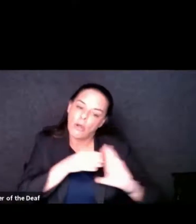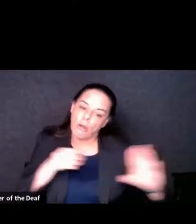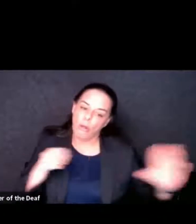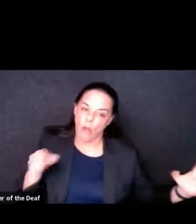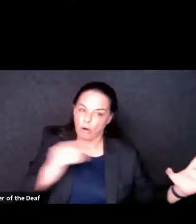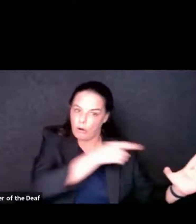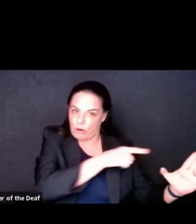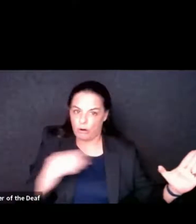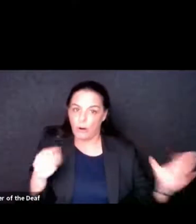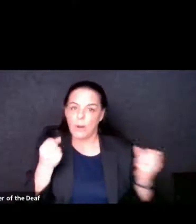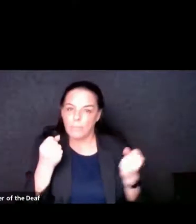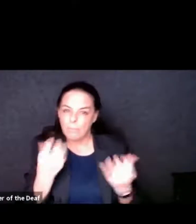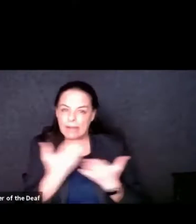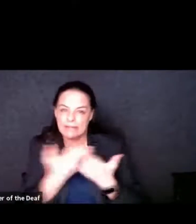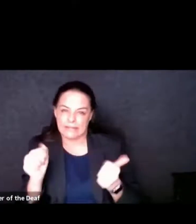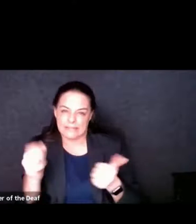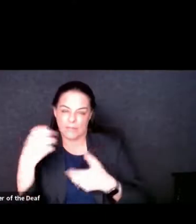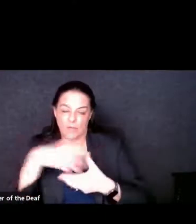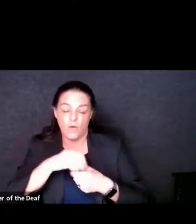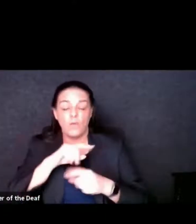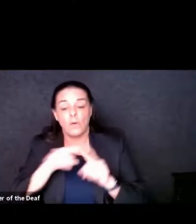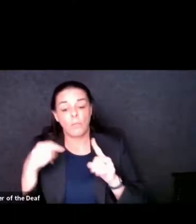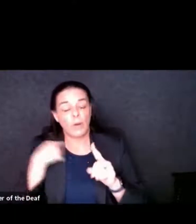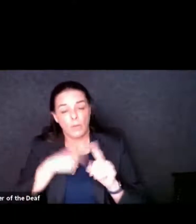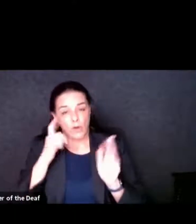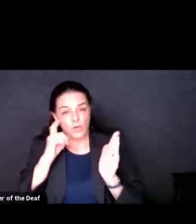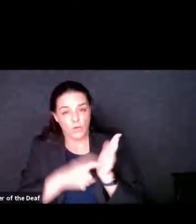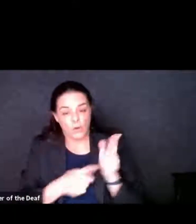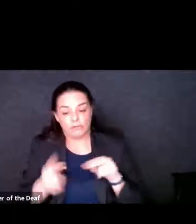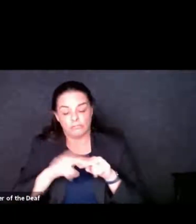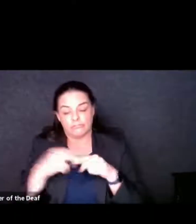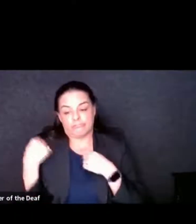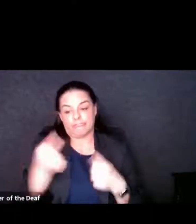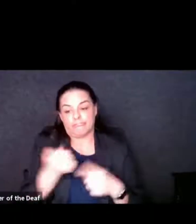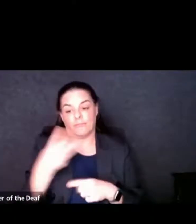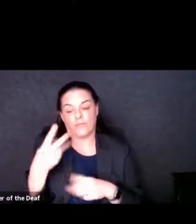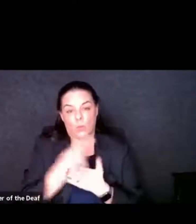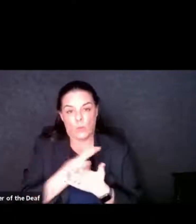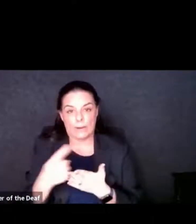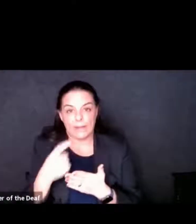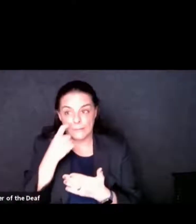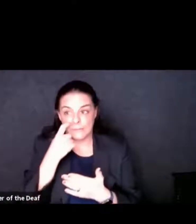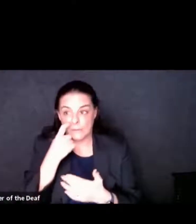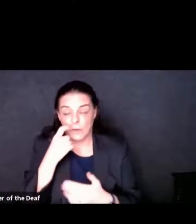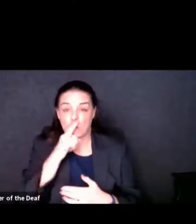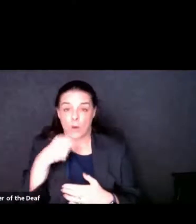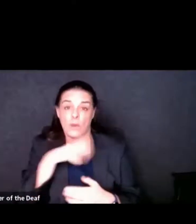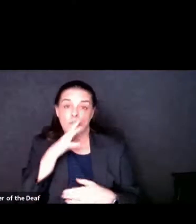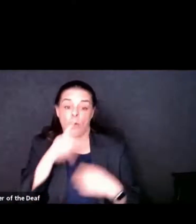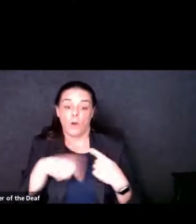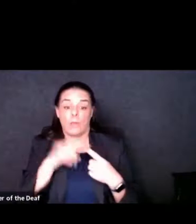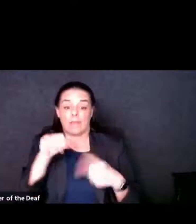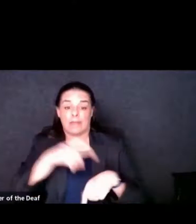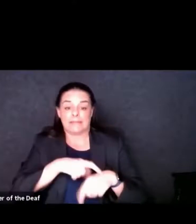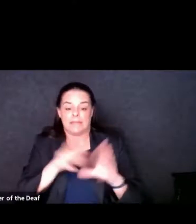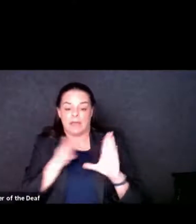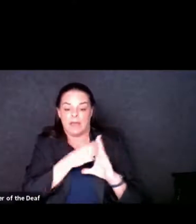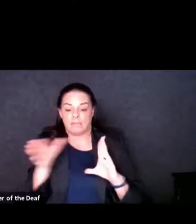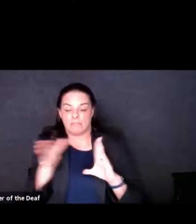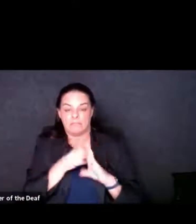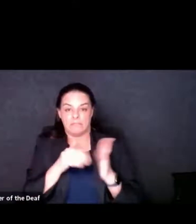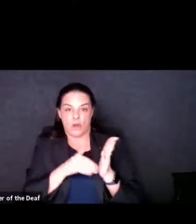But we have seen an increase over the past couple of weeks. I think this is truly, and we've talked about this time frame a lot, I think this is from